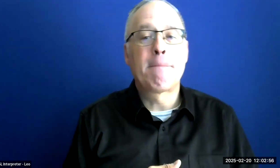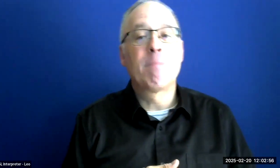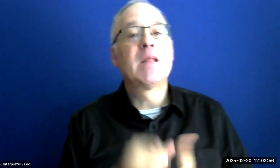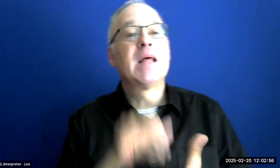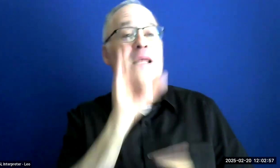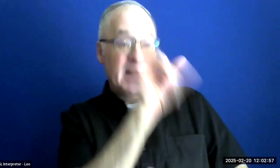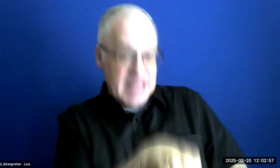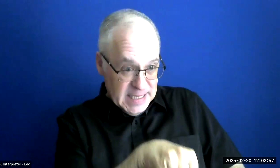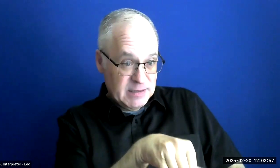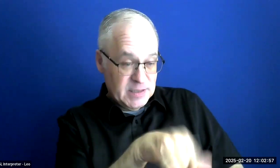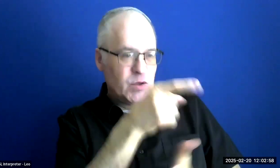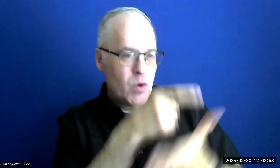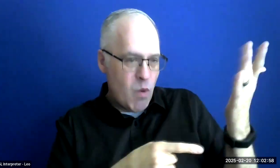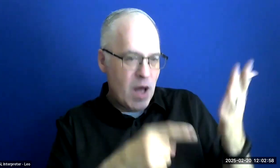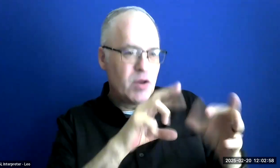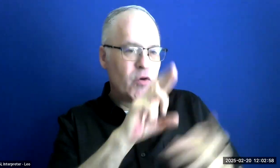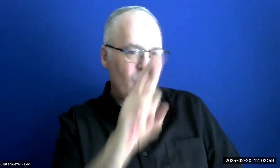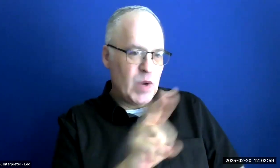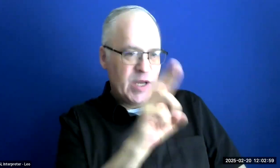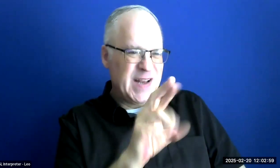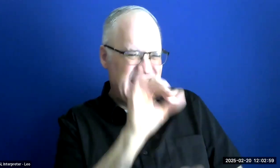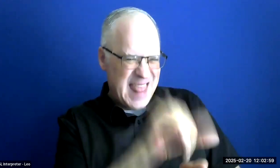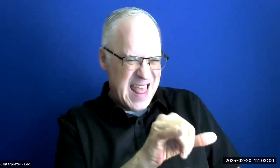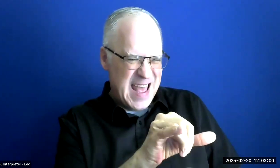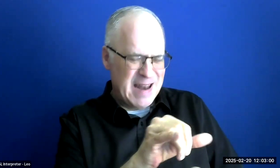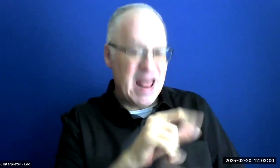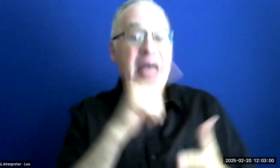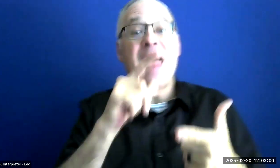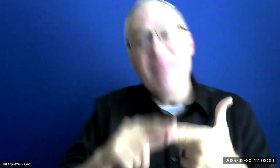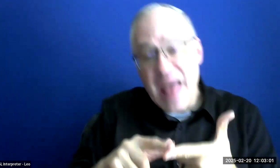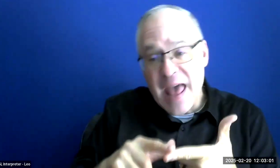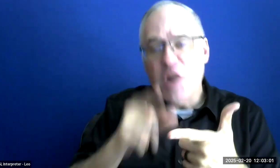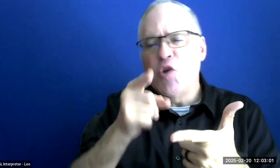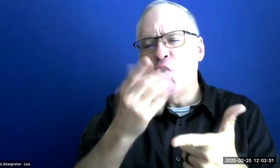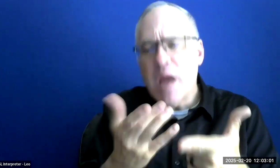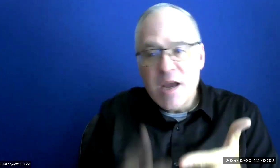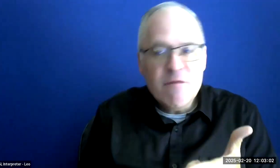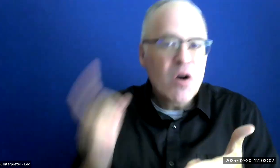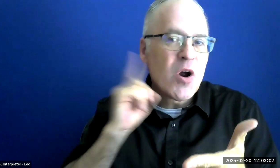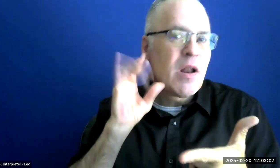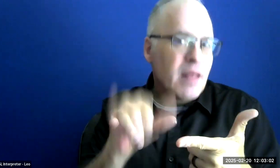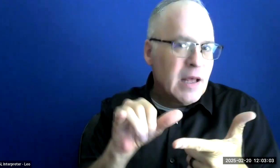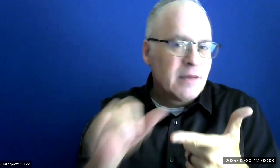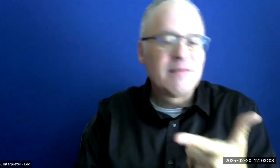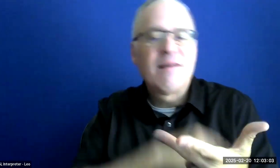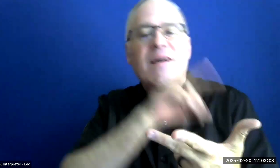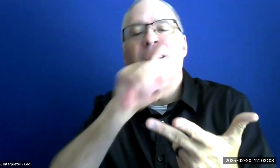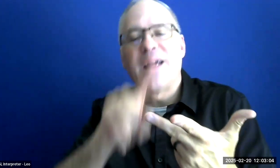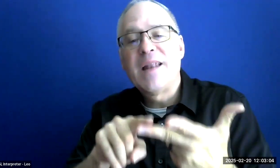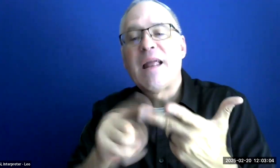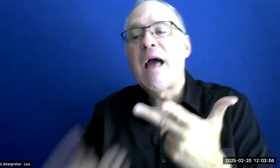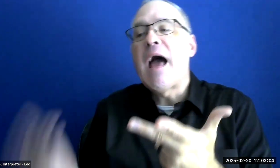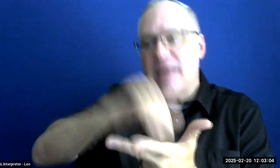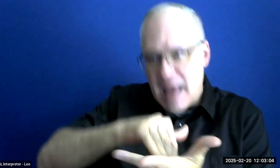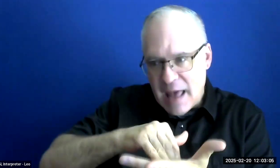what regionalization is, then acknowledge the misinformation. You may have heard this, and then conclude saying, again,